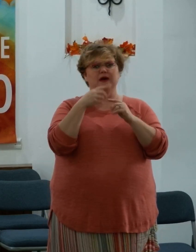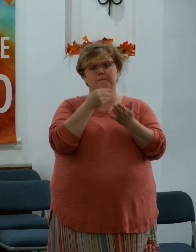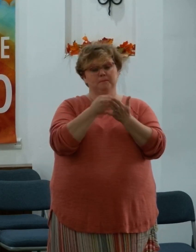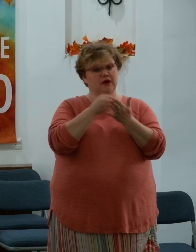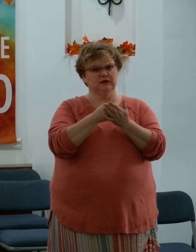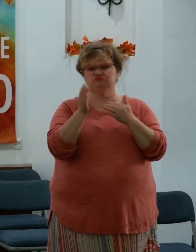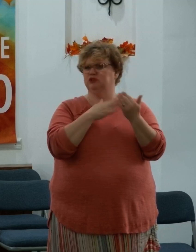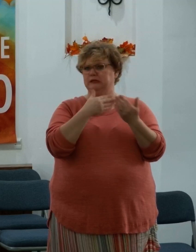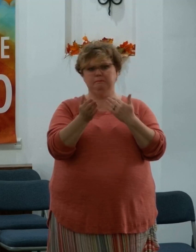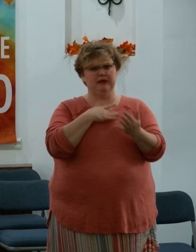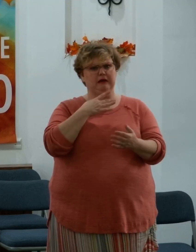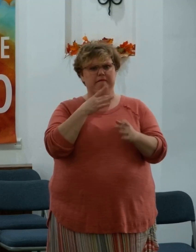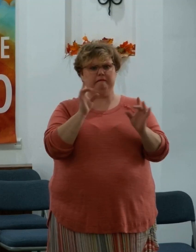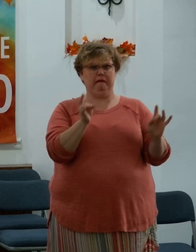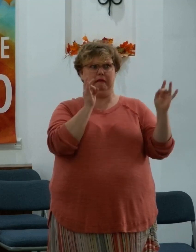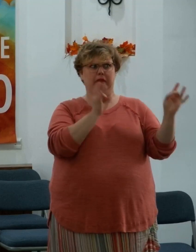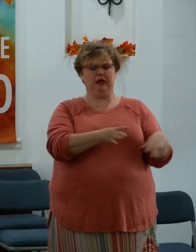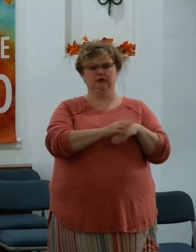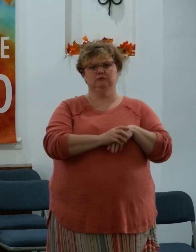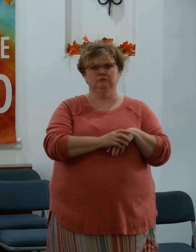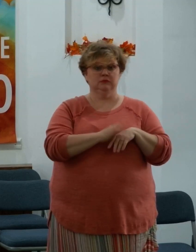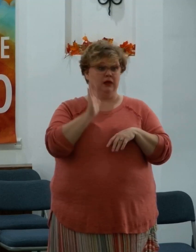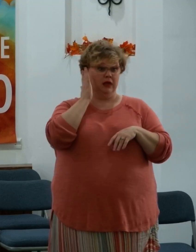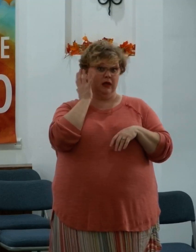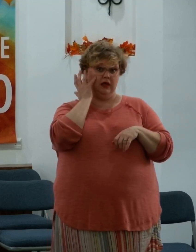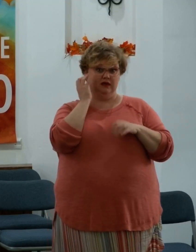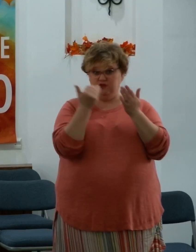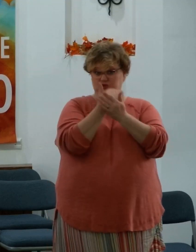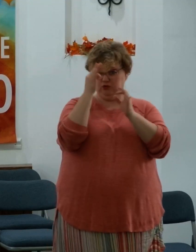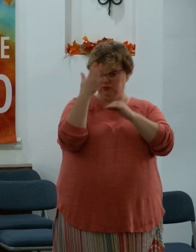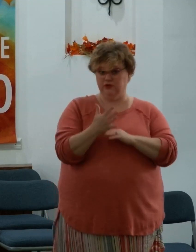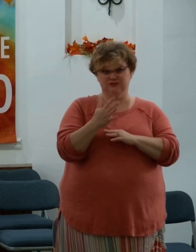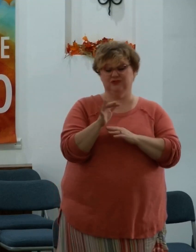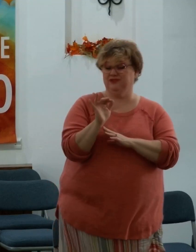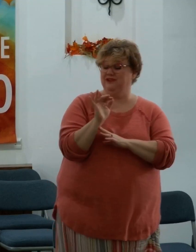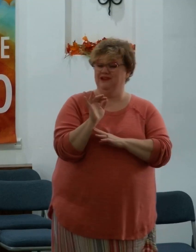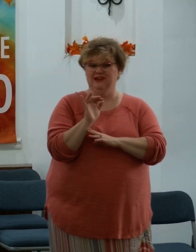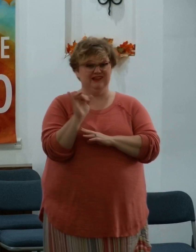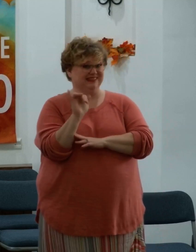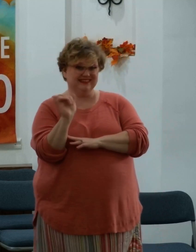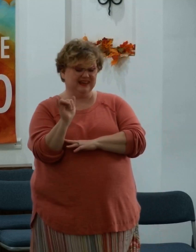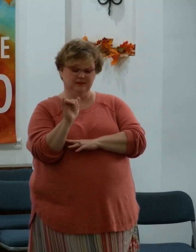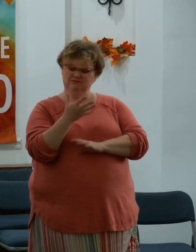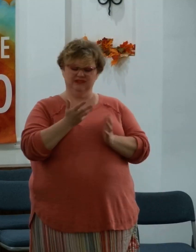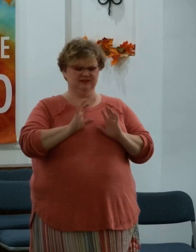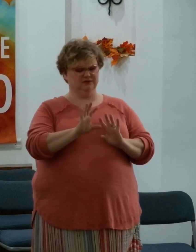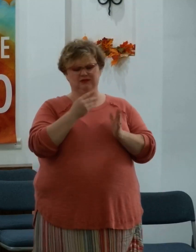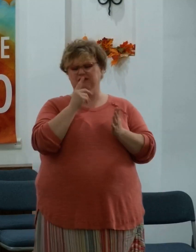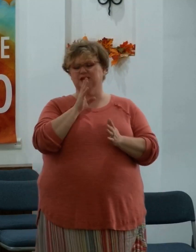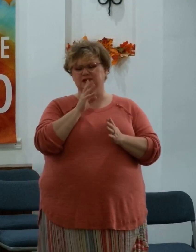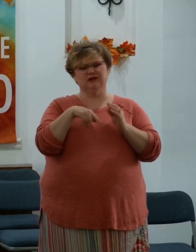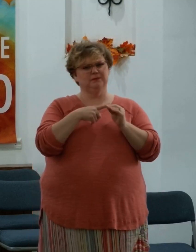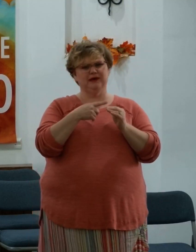is anything like me and all the other preacher buddies that I know, we all hate to talk about money. I just feel like when you get saved and baptized,